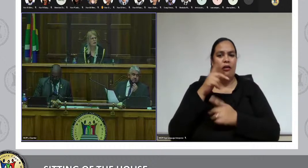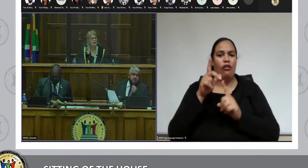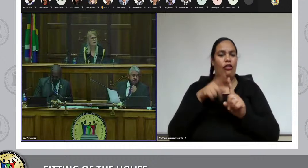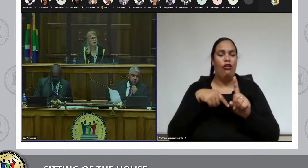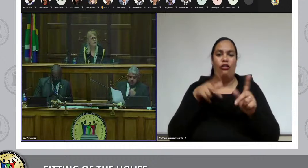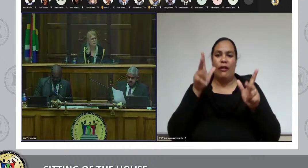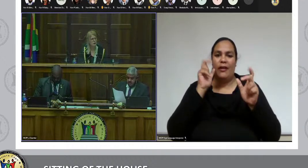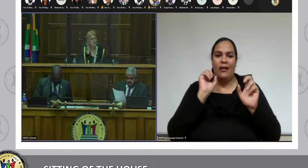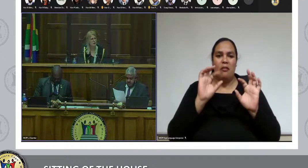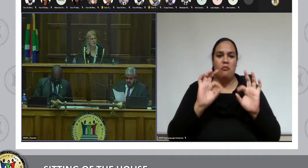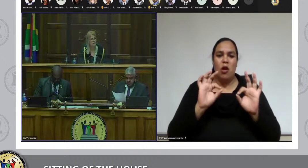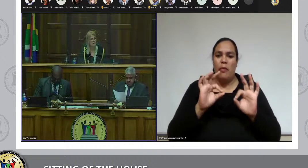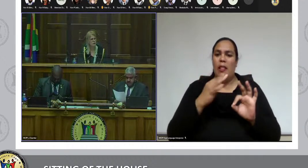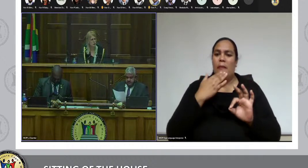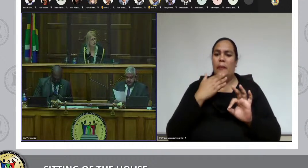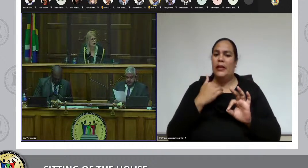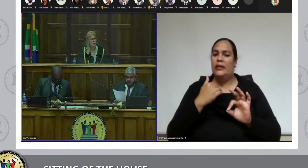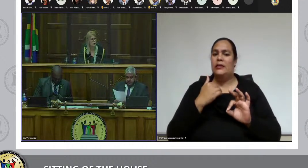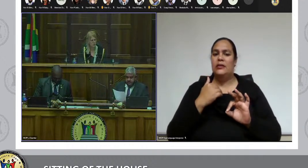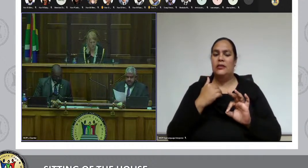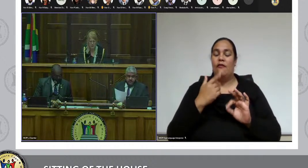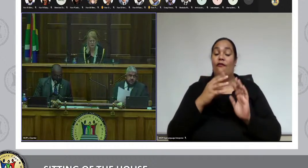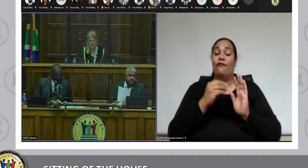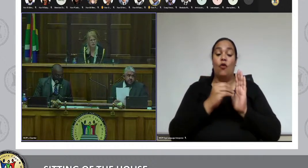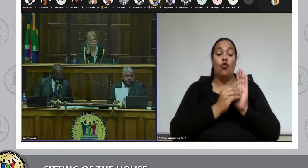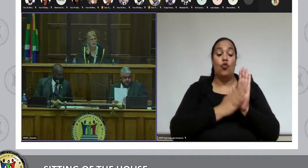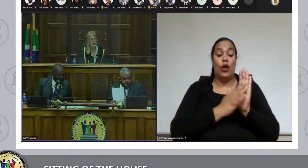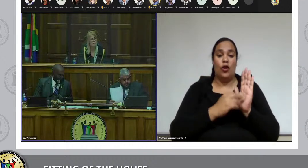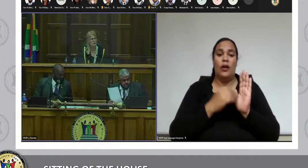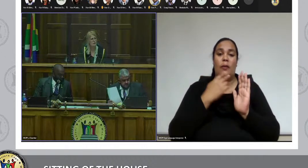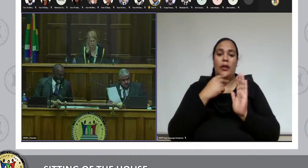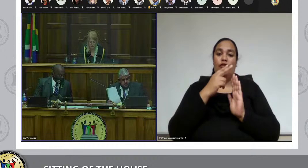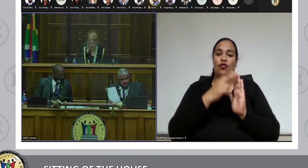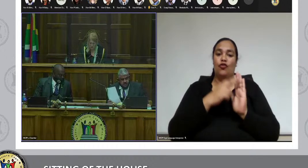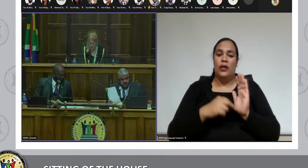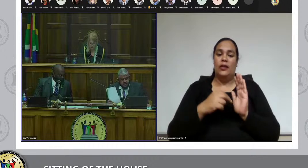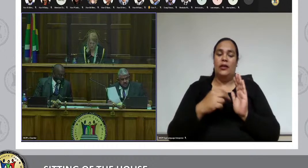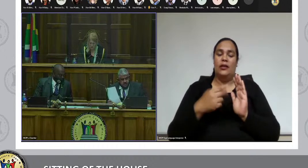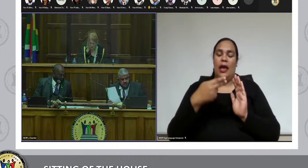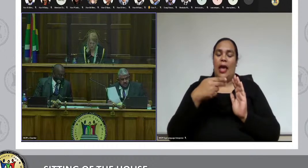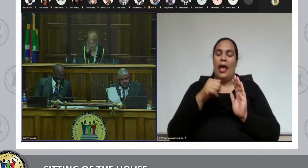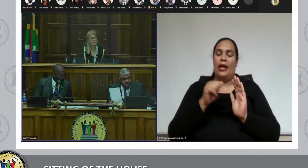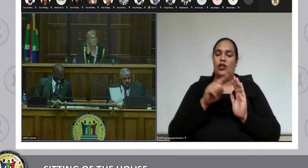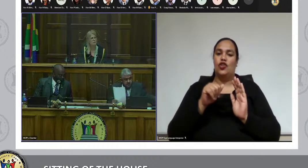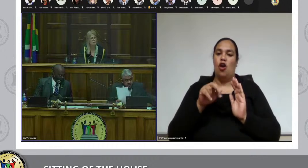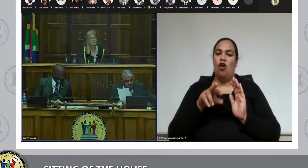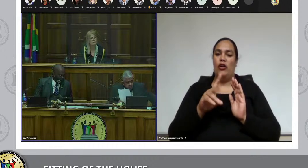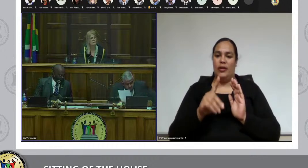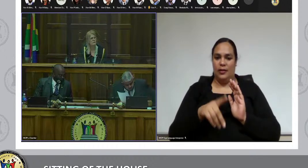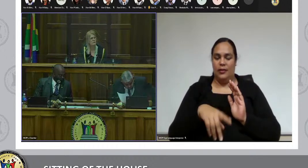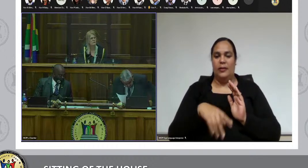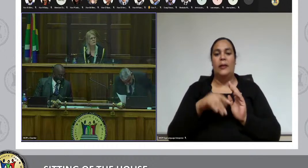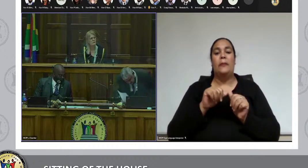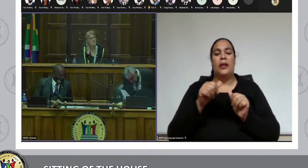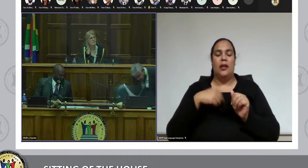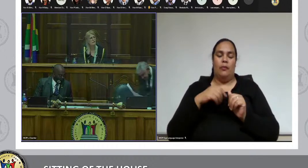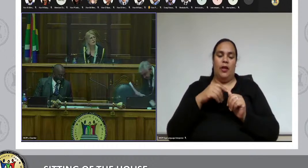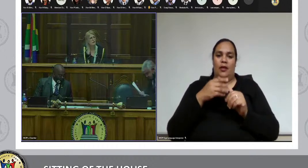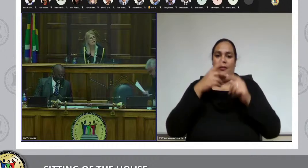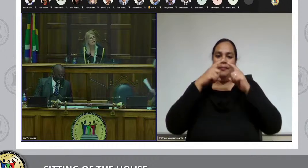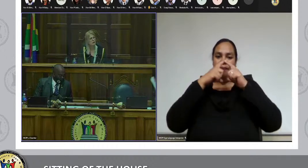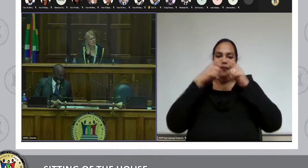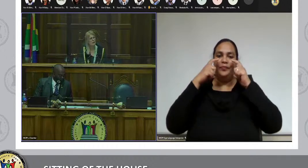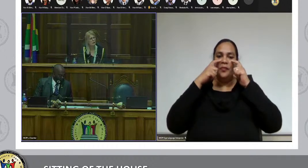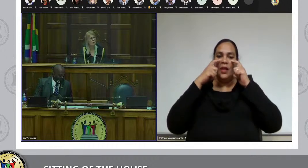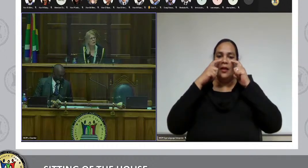can discuss what? Can we just, for the record, read it into the Hansard, Honourable Mvimbi? Okay, maybe let me also remove the